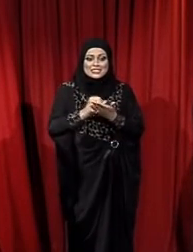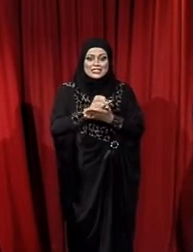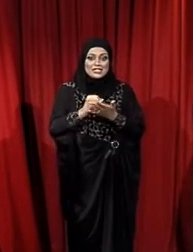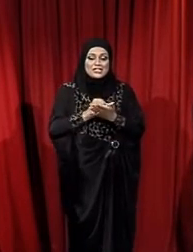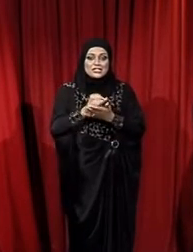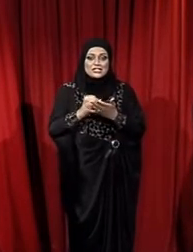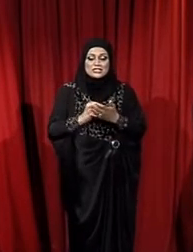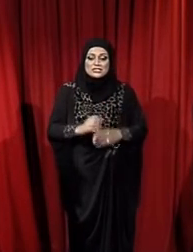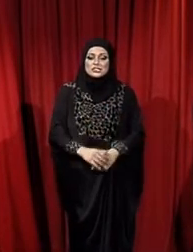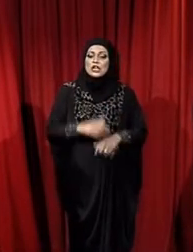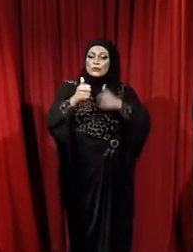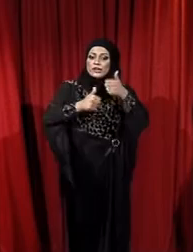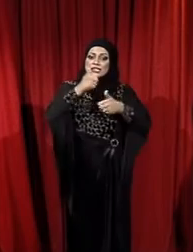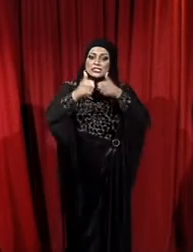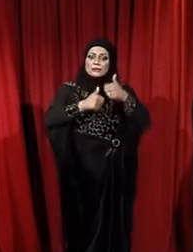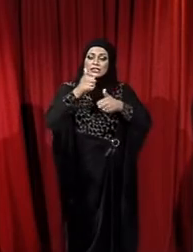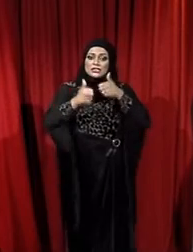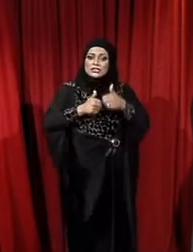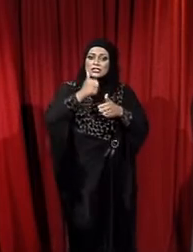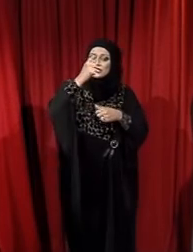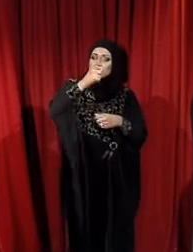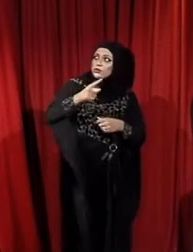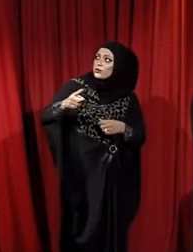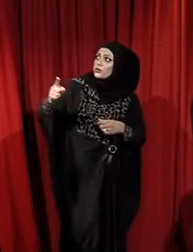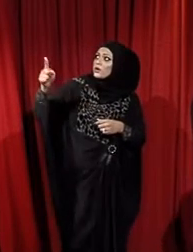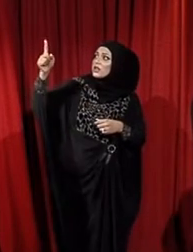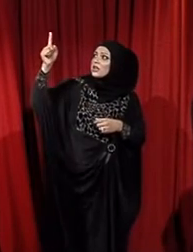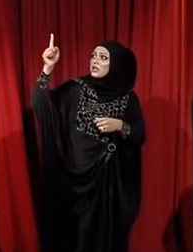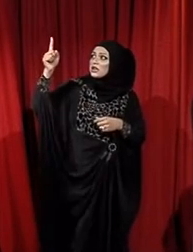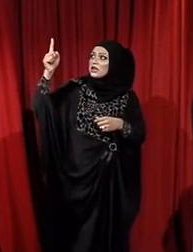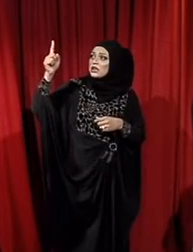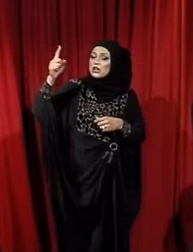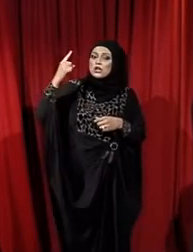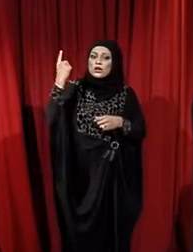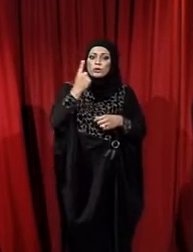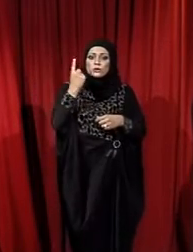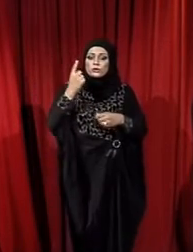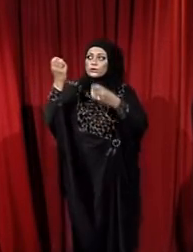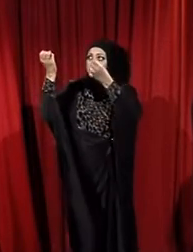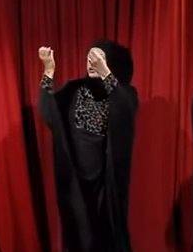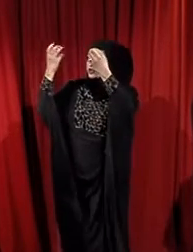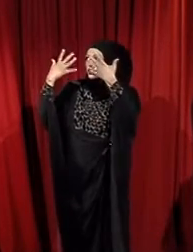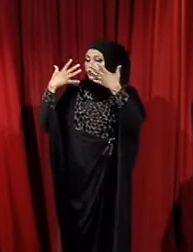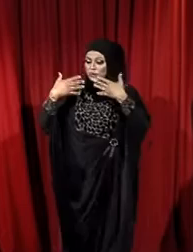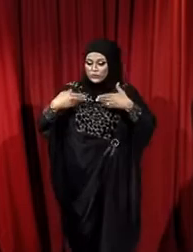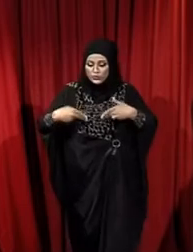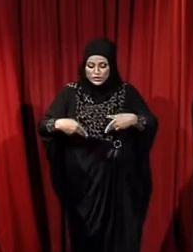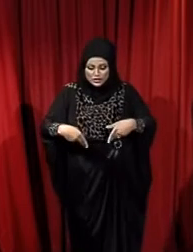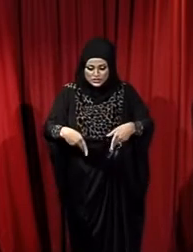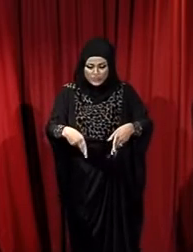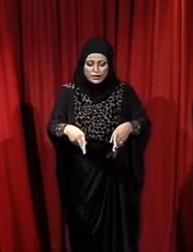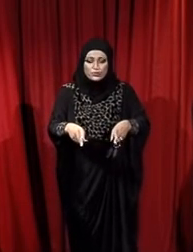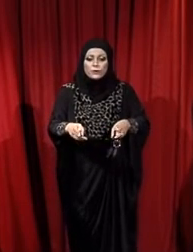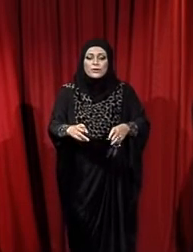my sins. Praise be to Allah who showed